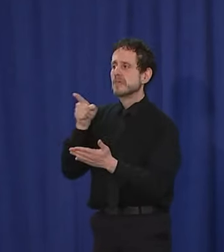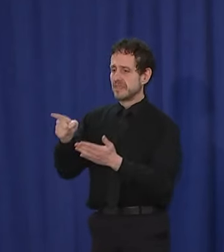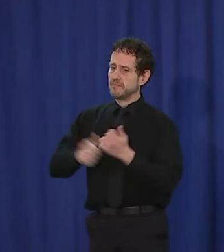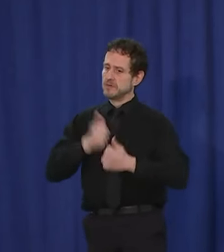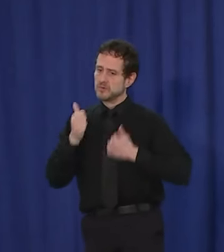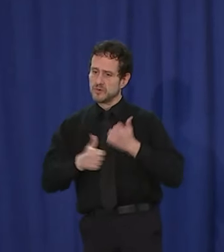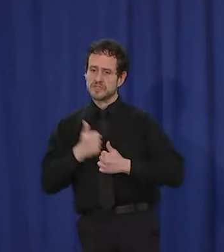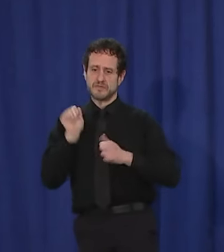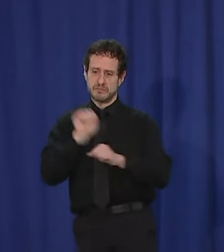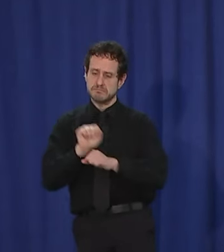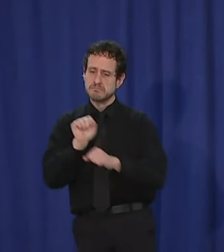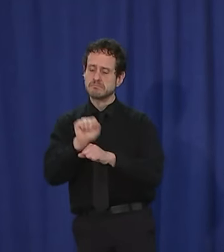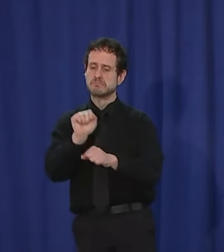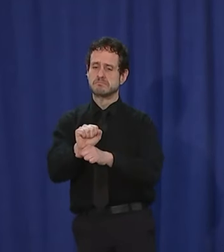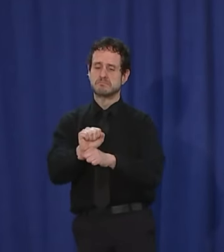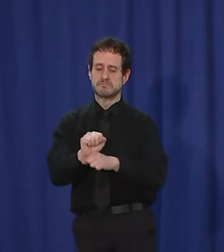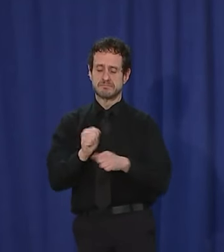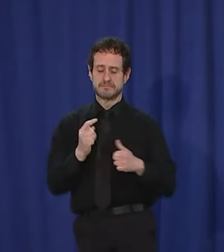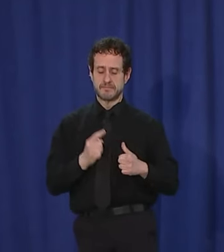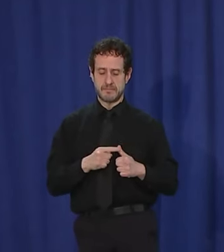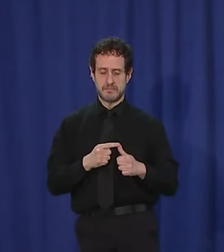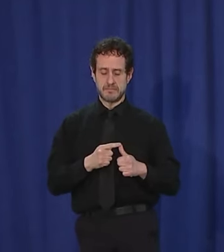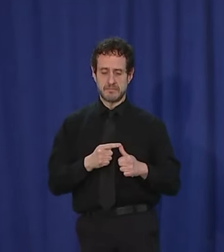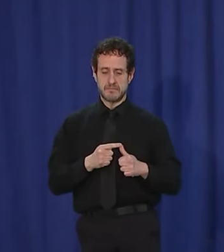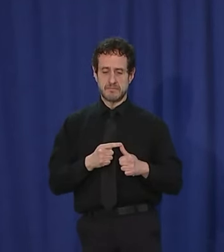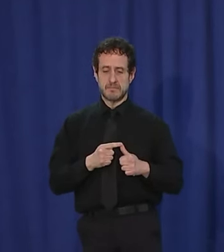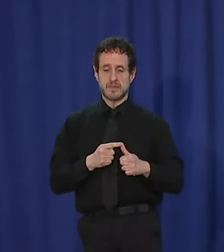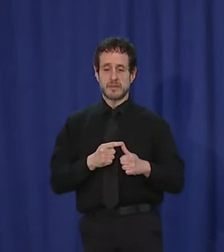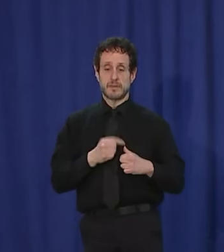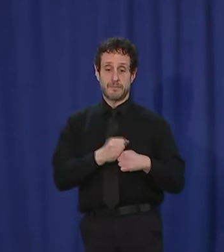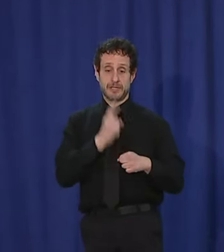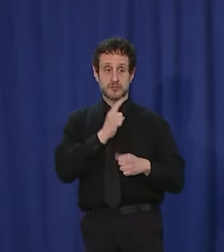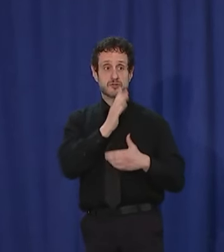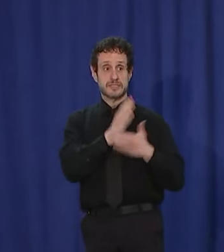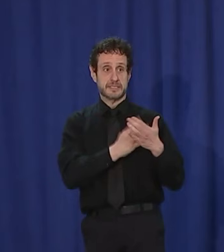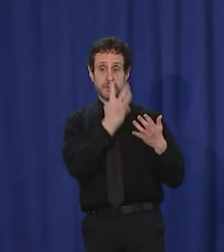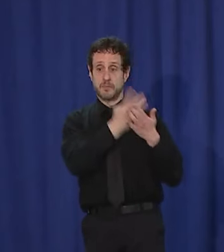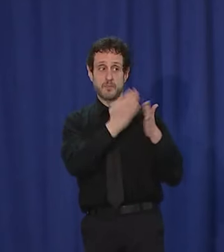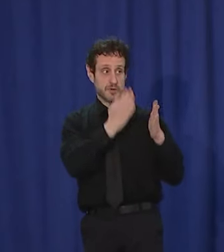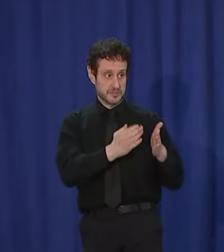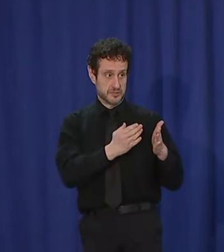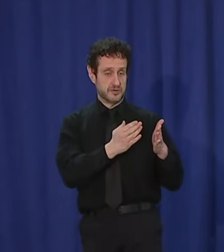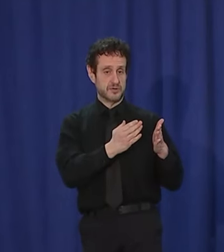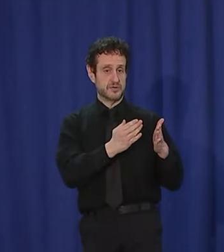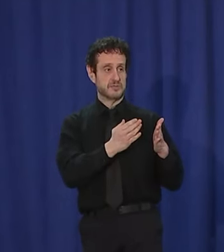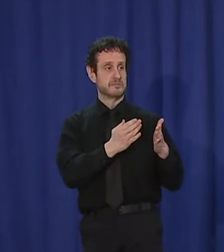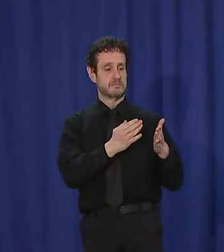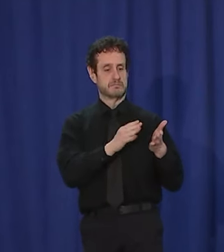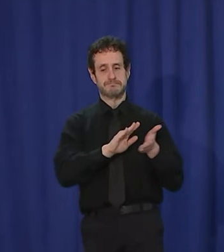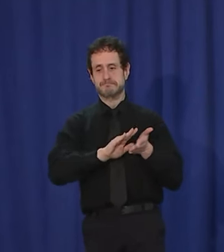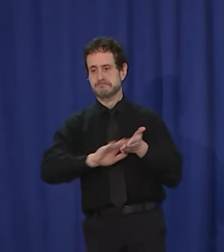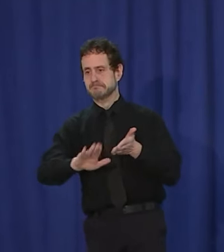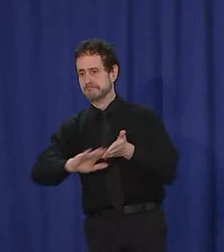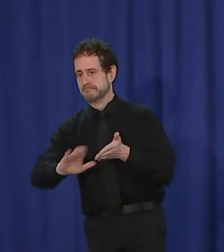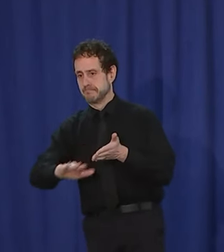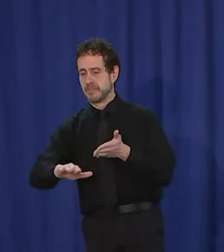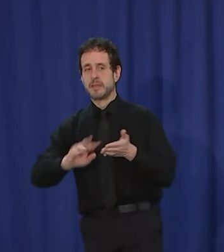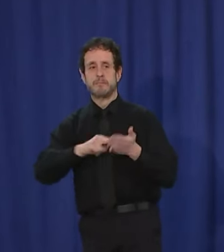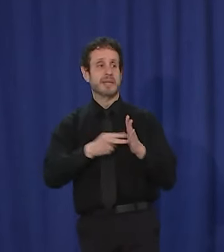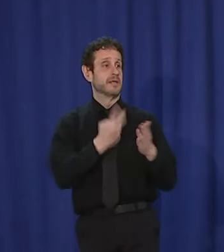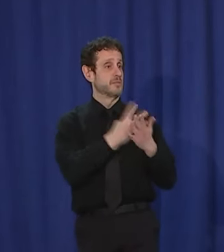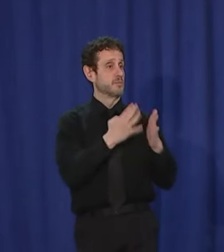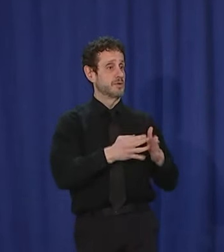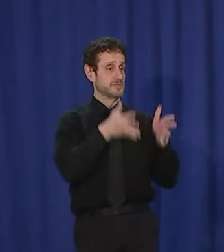aggressively trying to decompress the dorm-like settings